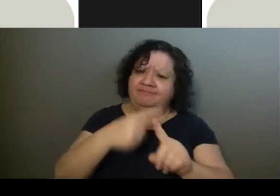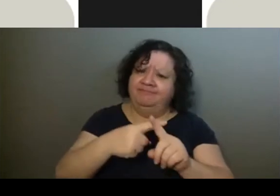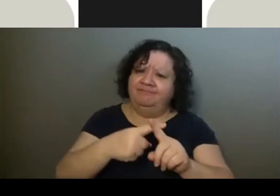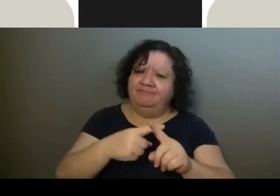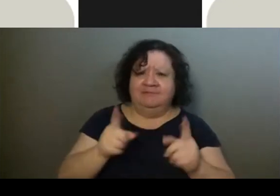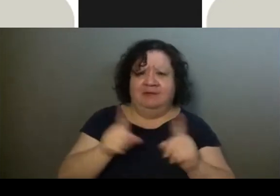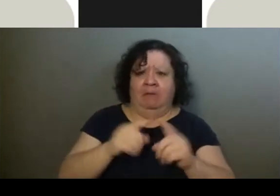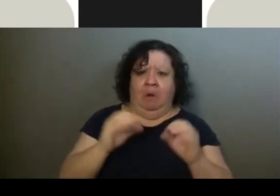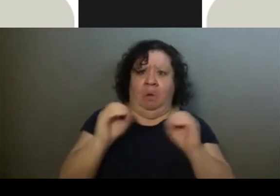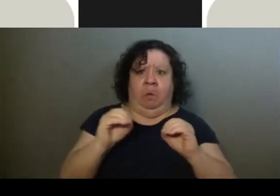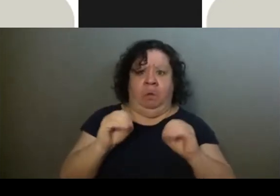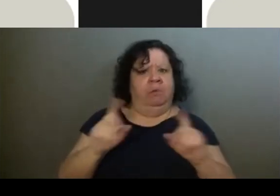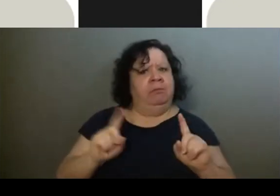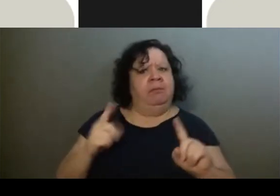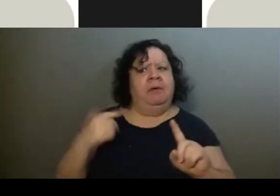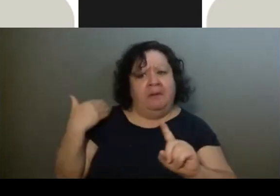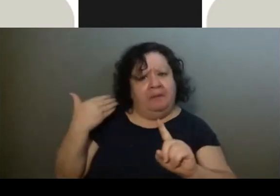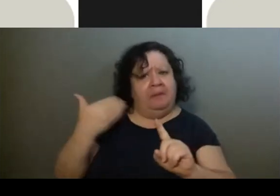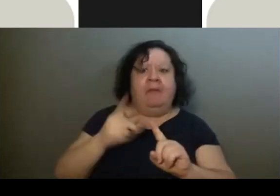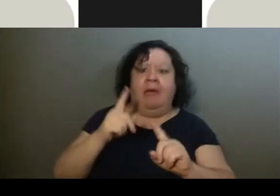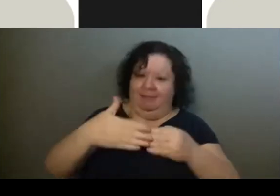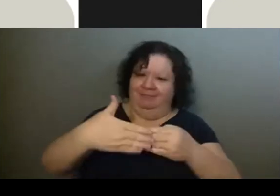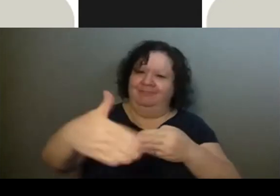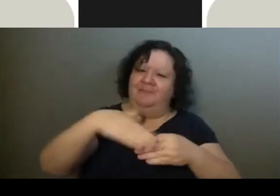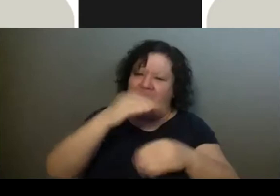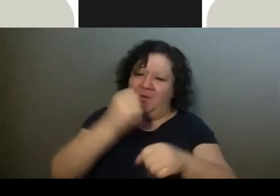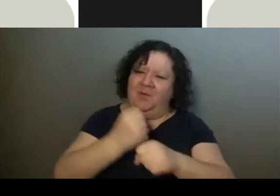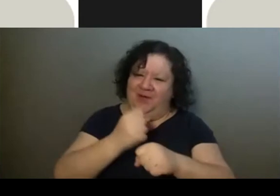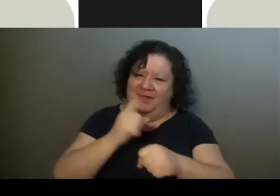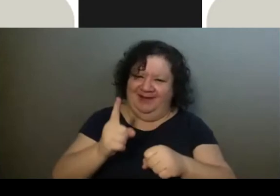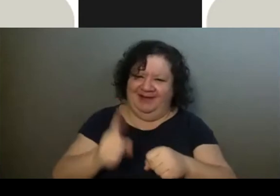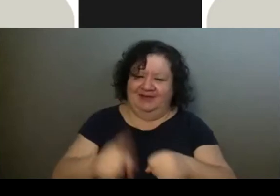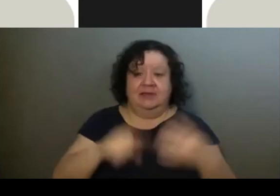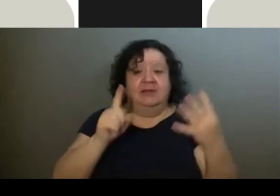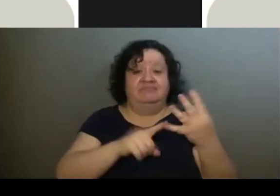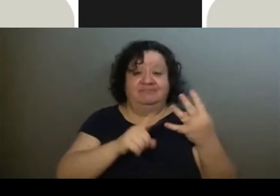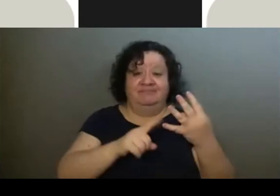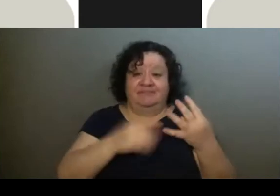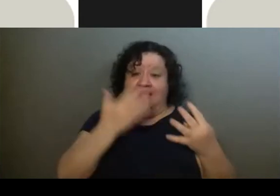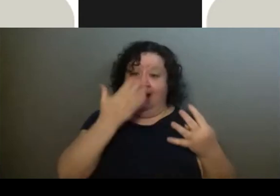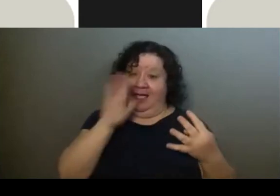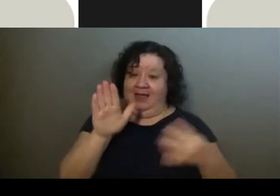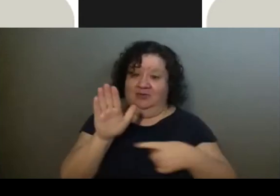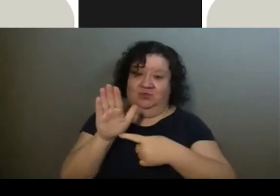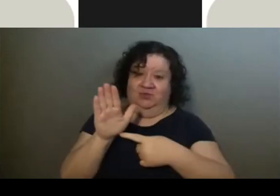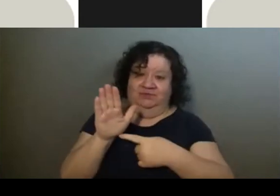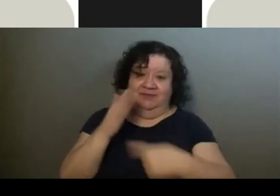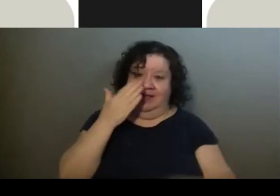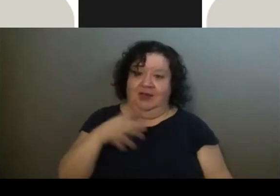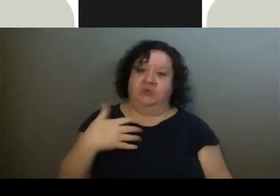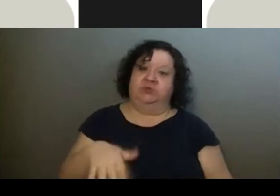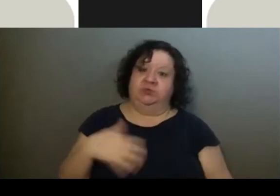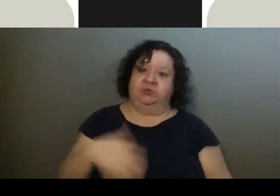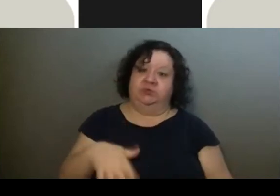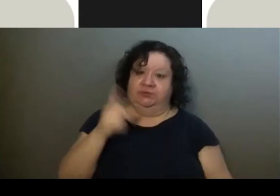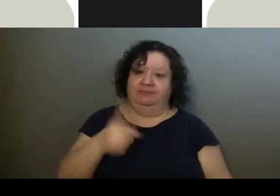have to get across. So it's not only the technology, but also looking at attitudes that we have to change. Understanding risk and vulnerabilities,